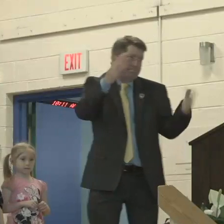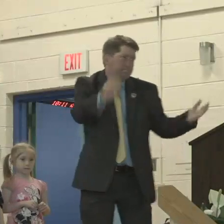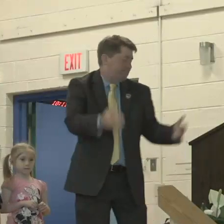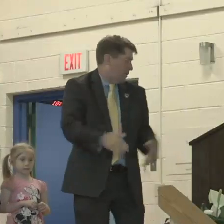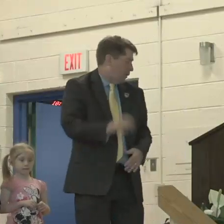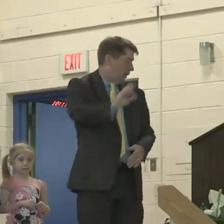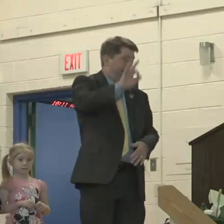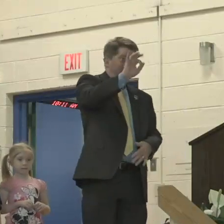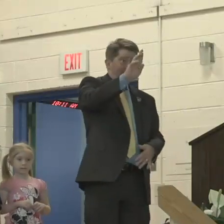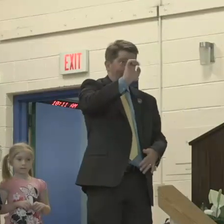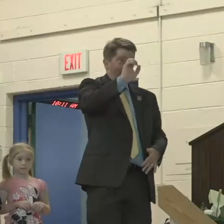classroom.